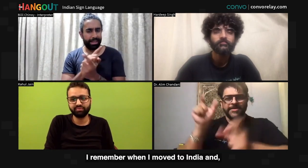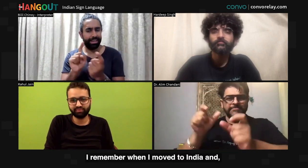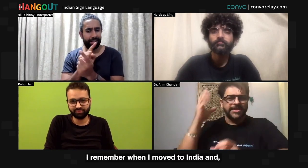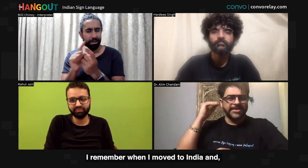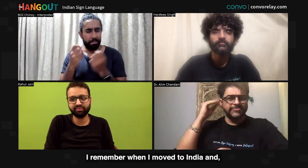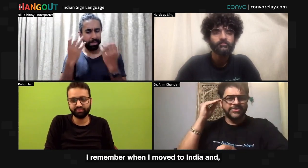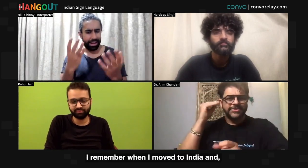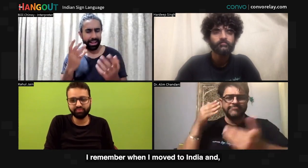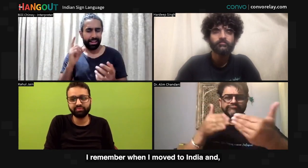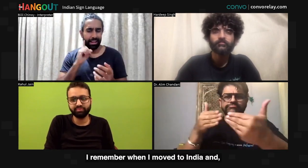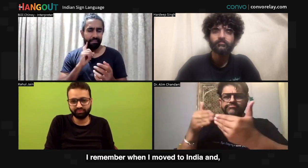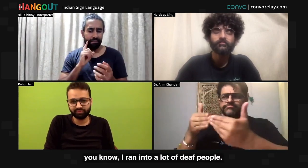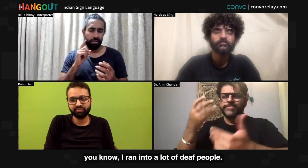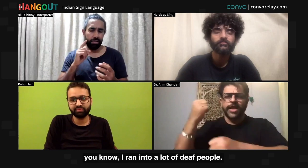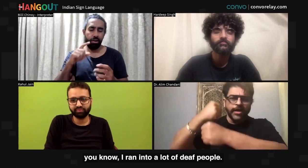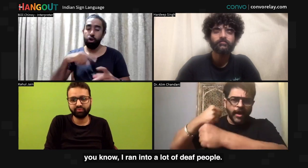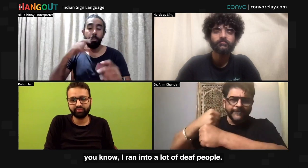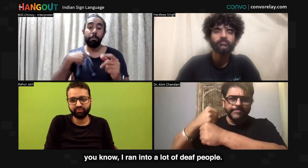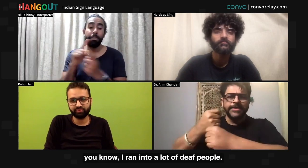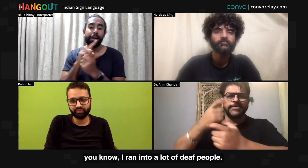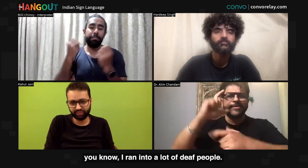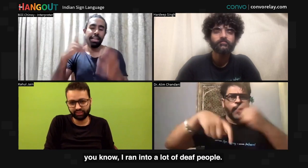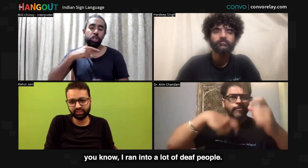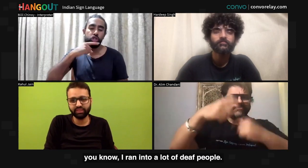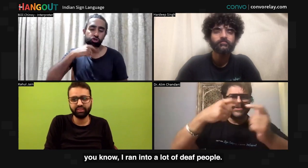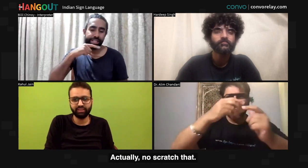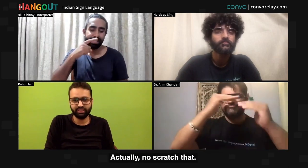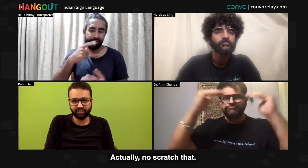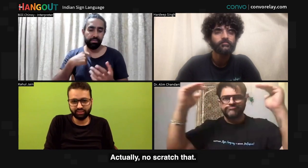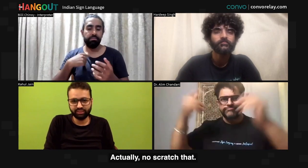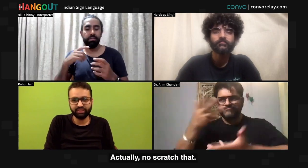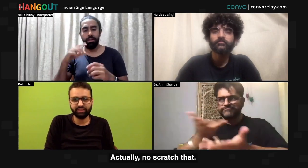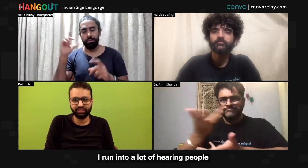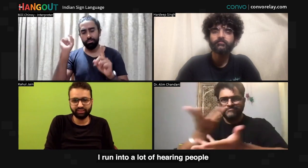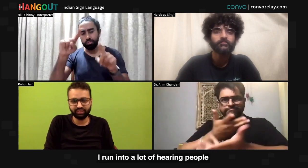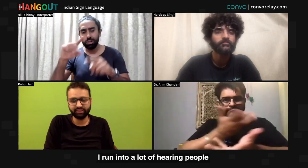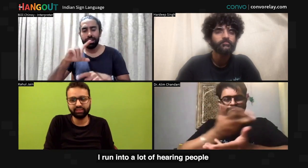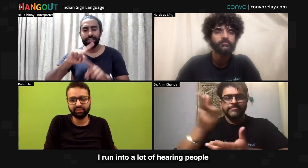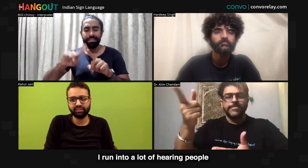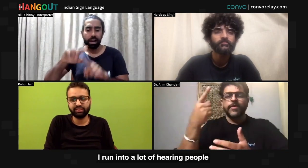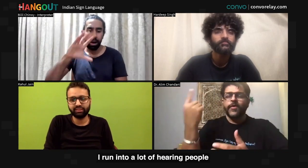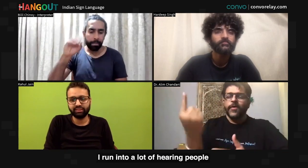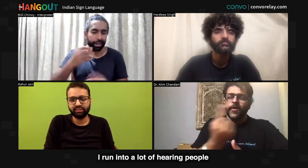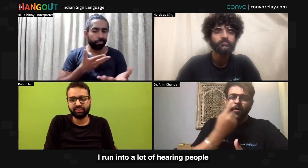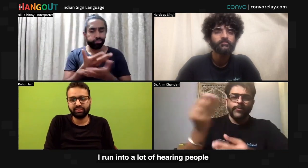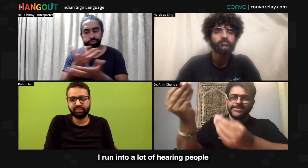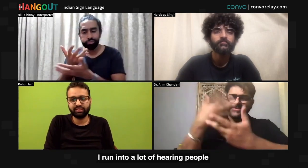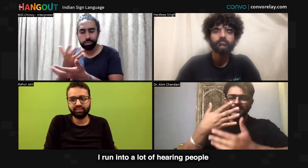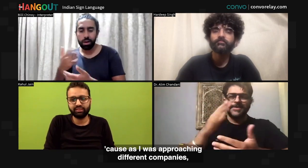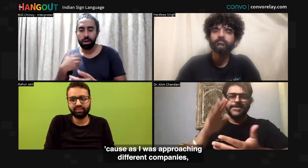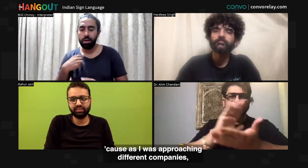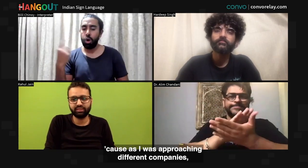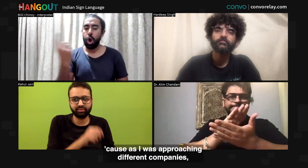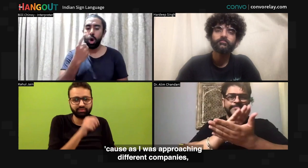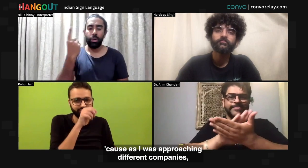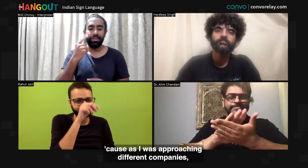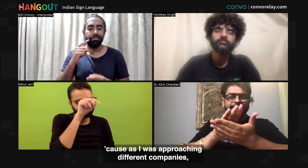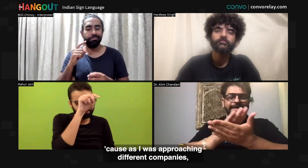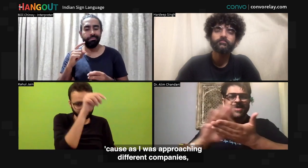and, you know, I, I ran into a lot of deaf people, actually, no, scratch that. I ran into a lot of hearing people because as I was approaching different